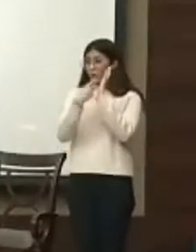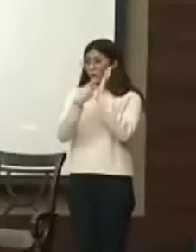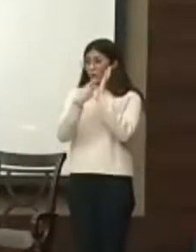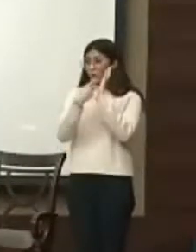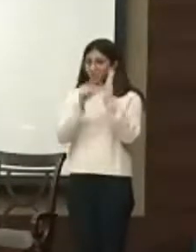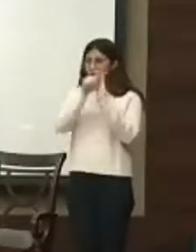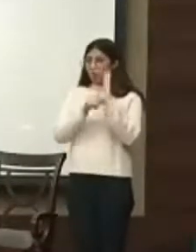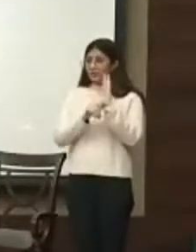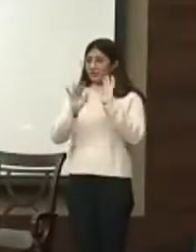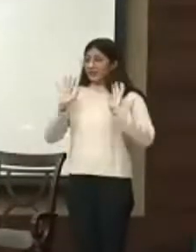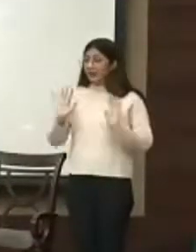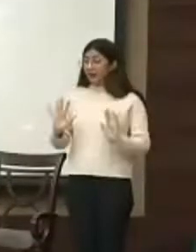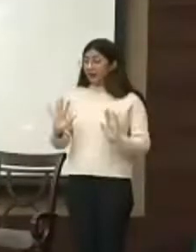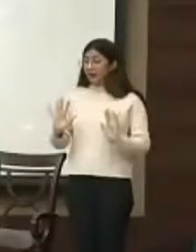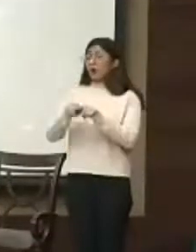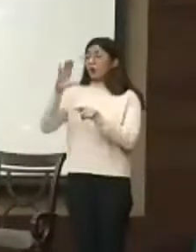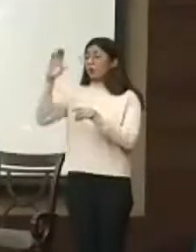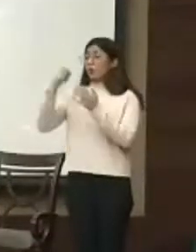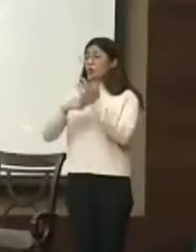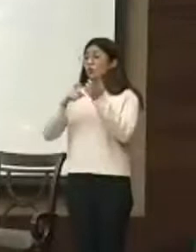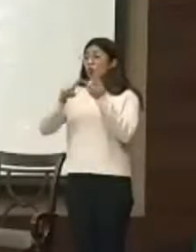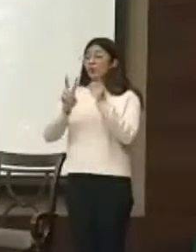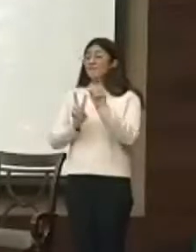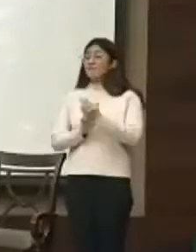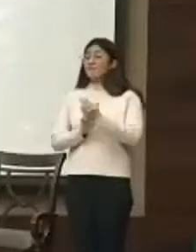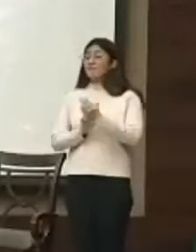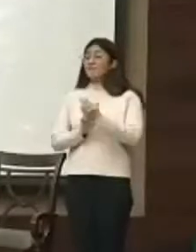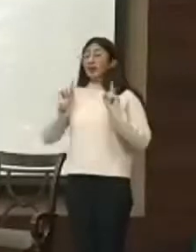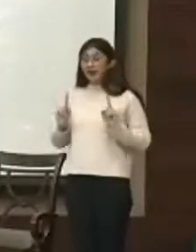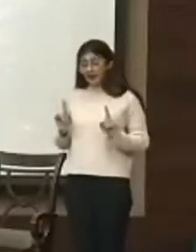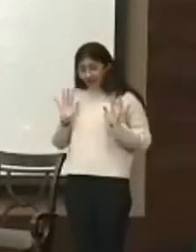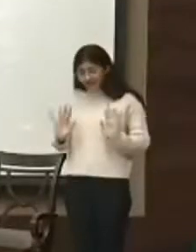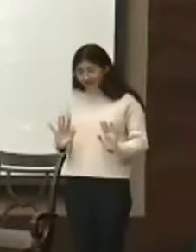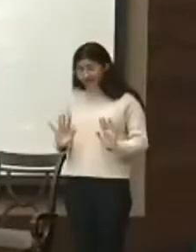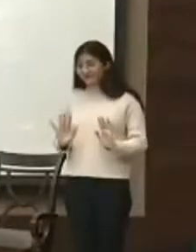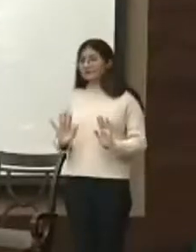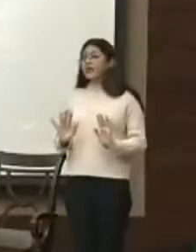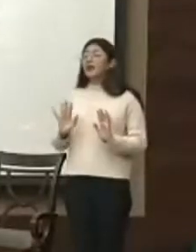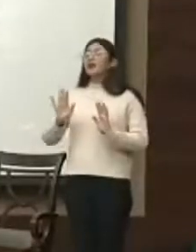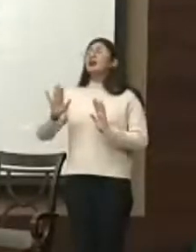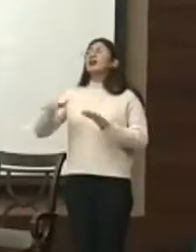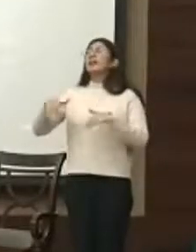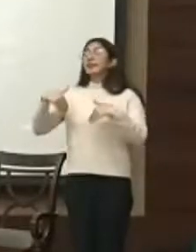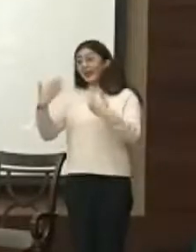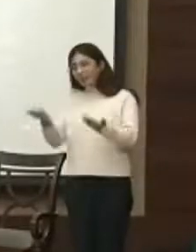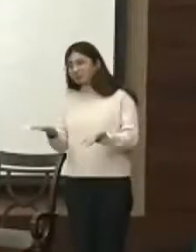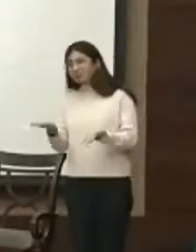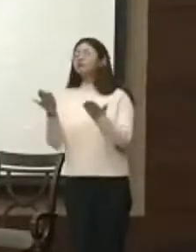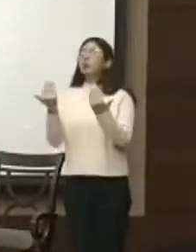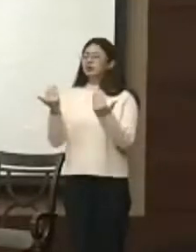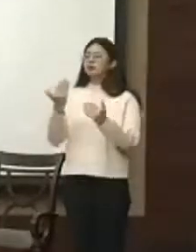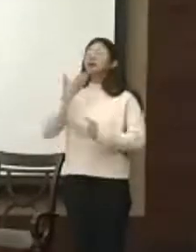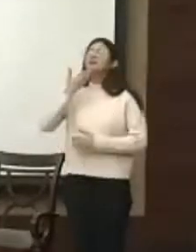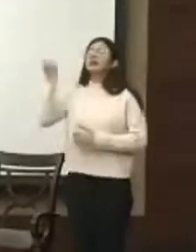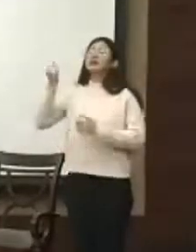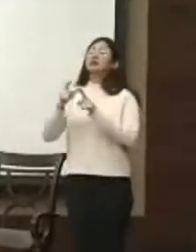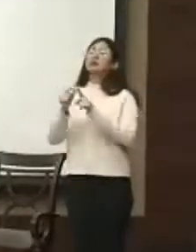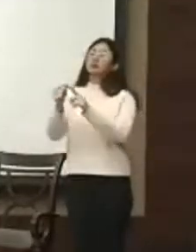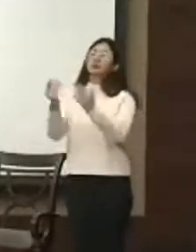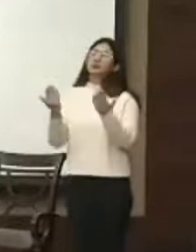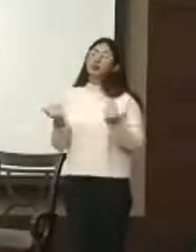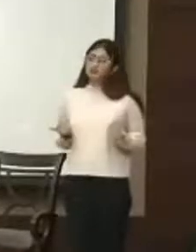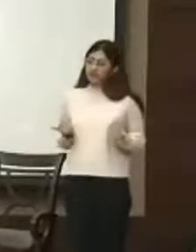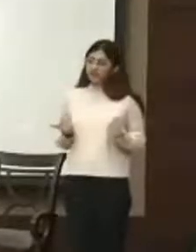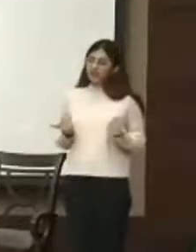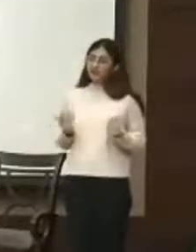if we have those core values at heart, then we maybe possibly do the best in terms of